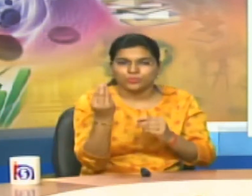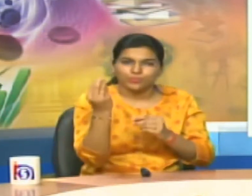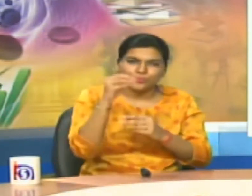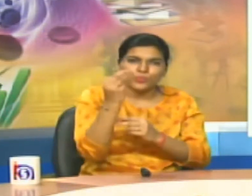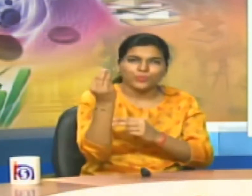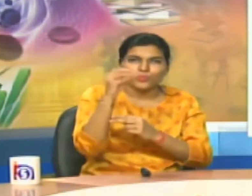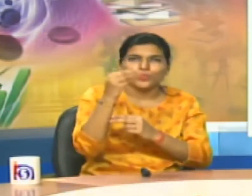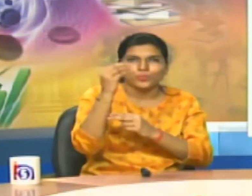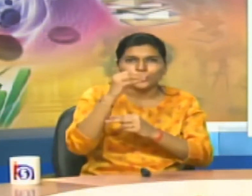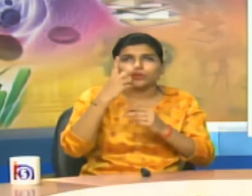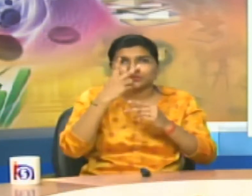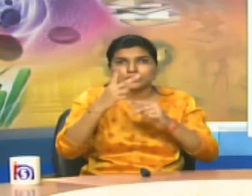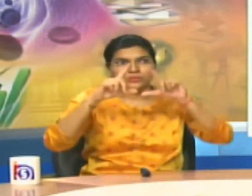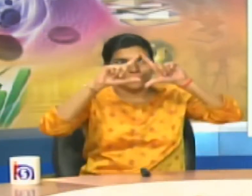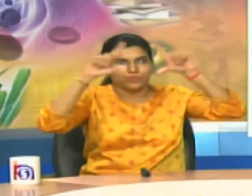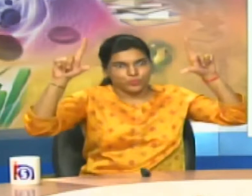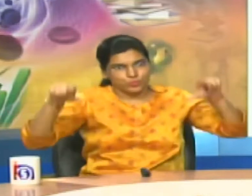This insert a new adding.